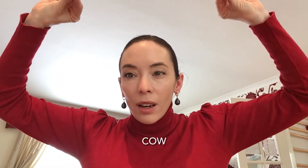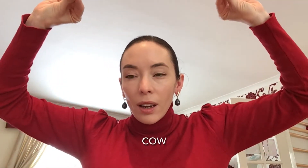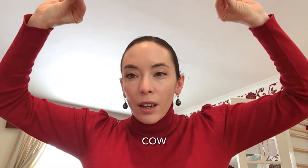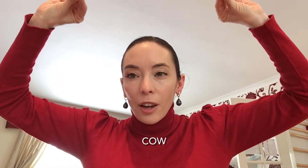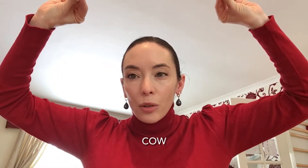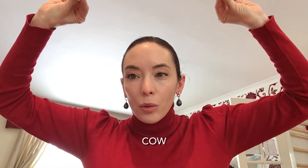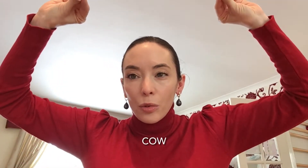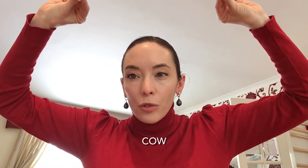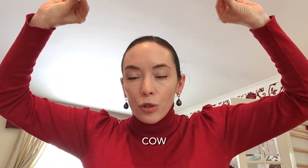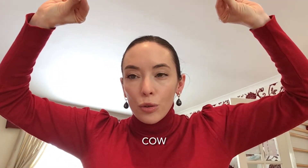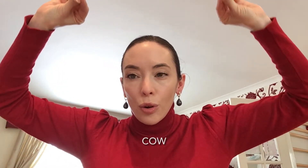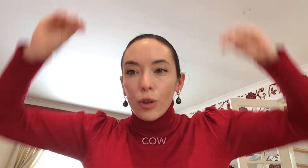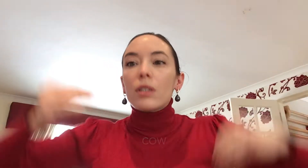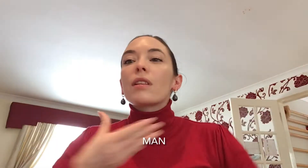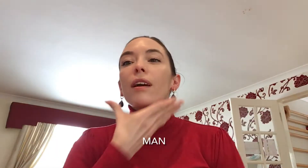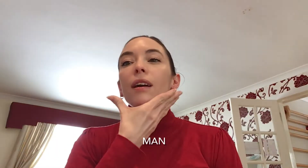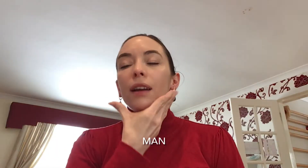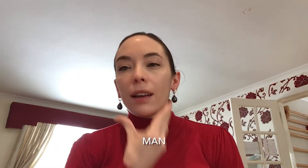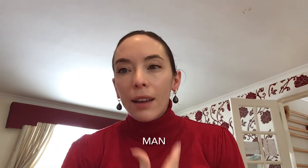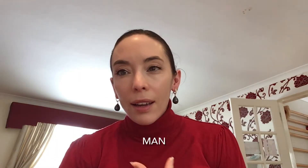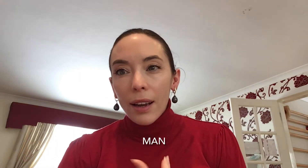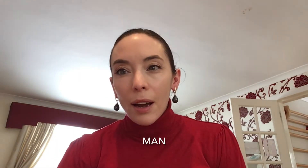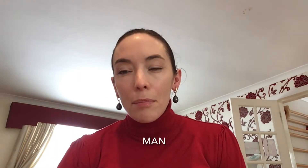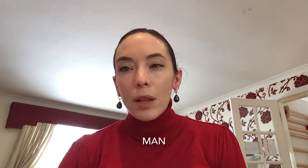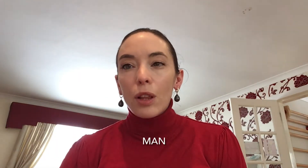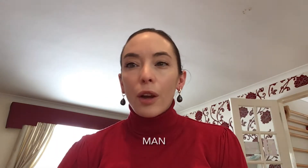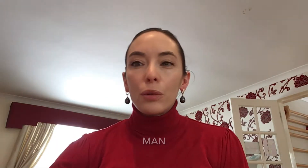Cow with the two horns there. Male cow.